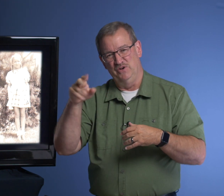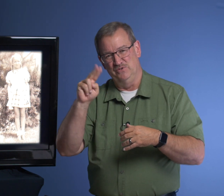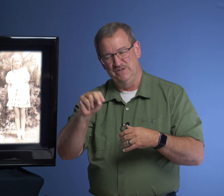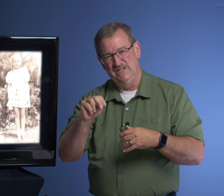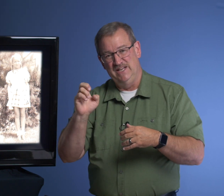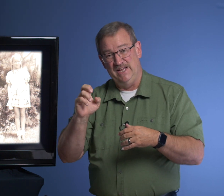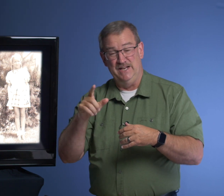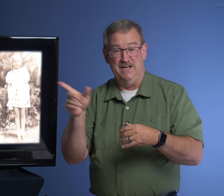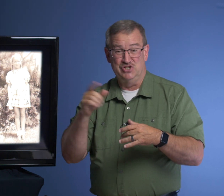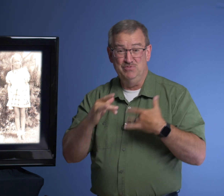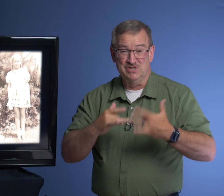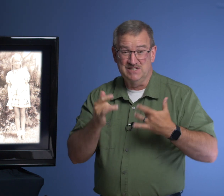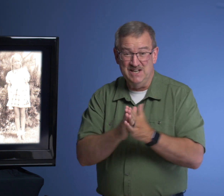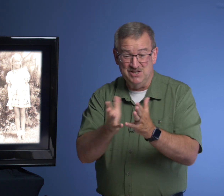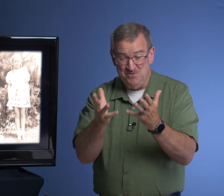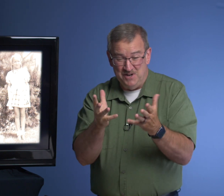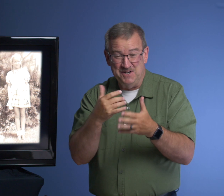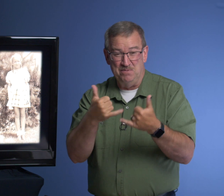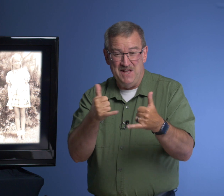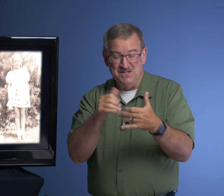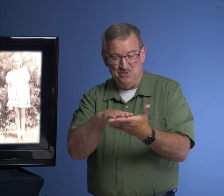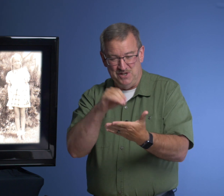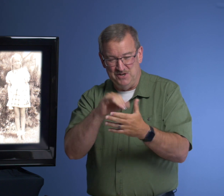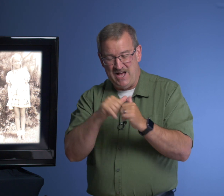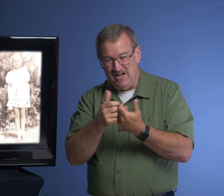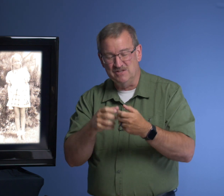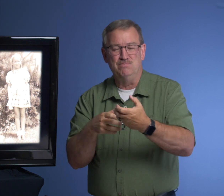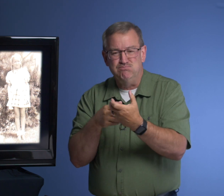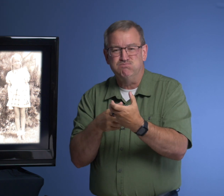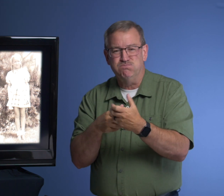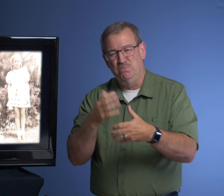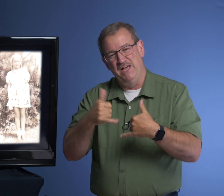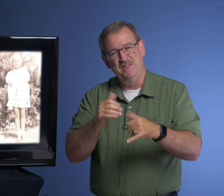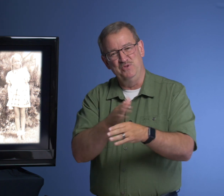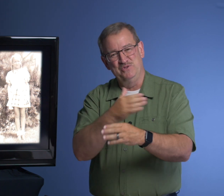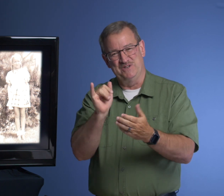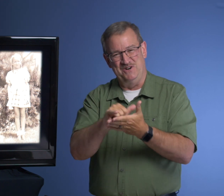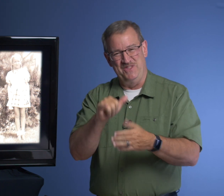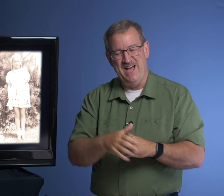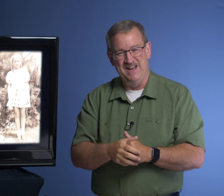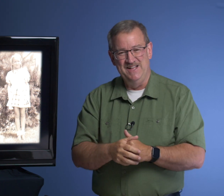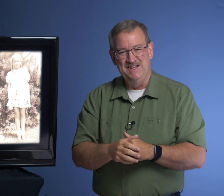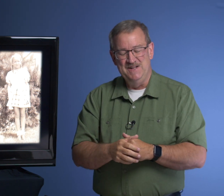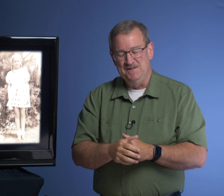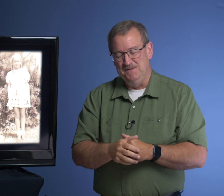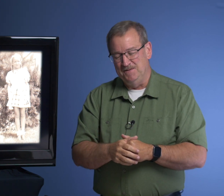saxophone. And she was excited. She wanted to play. She wanted to learn how to play the music on that.